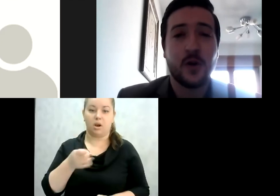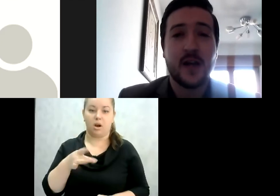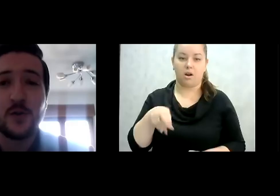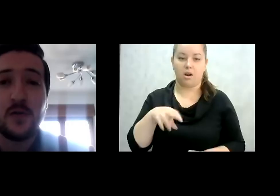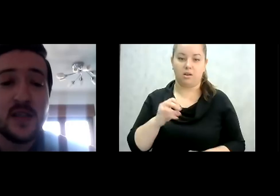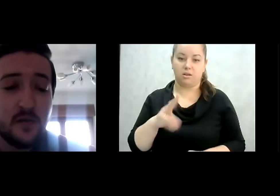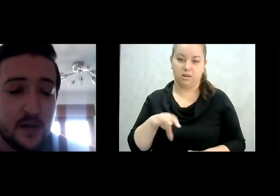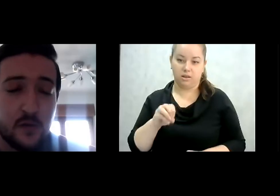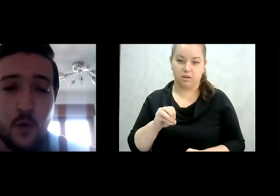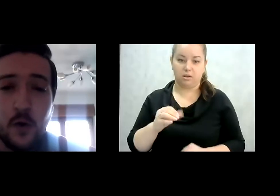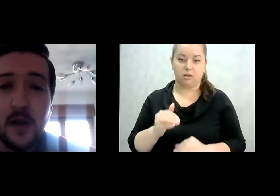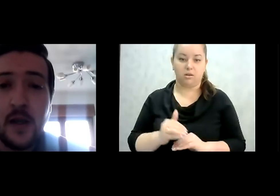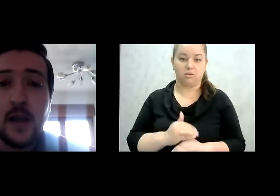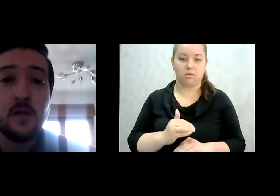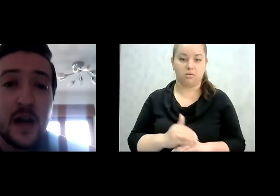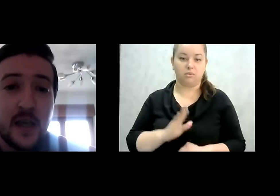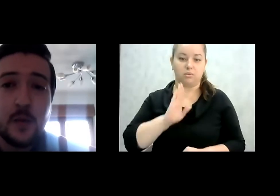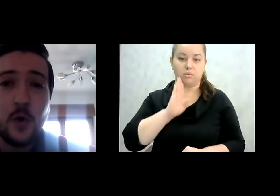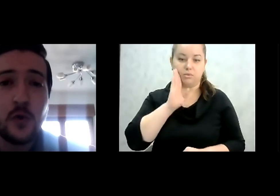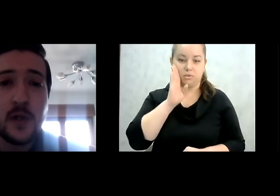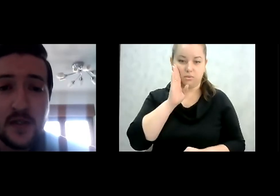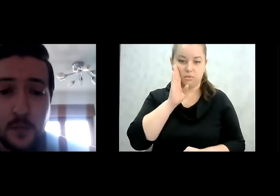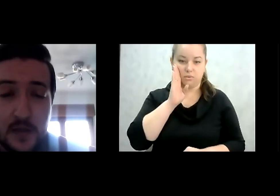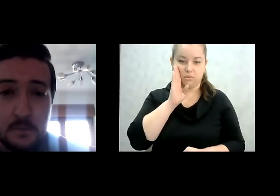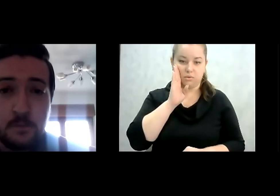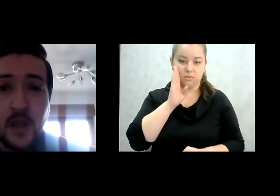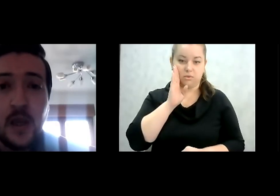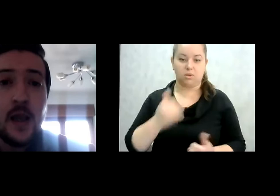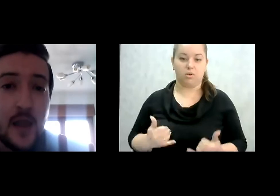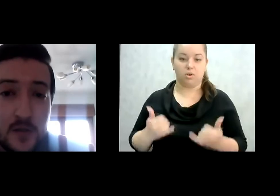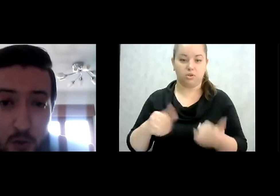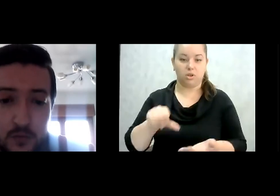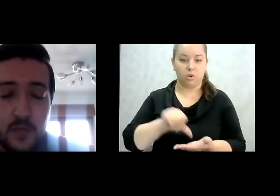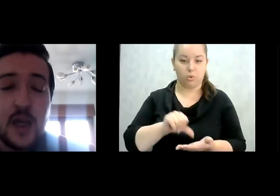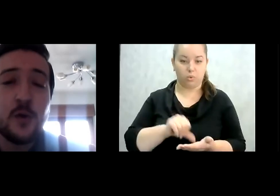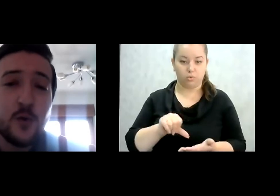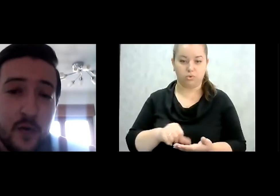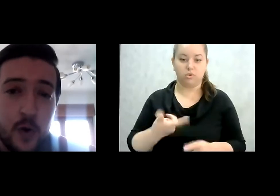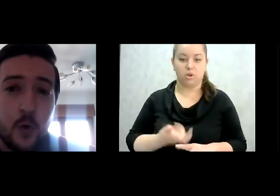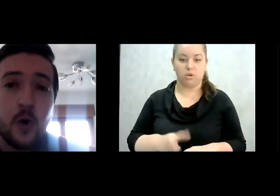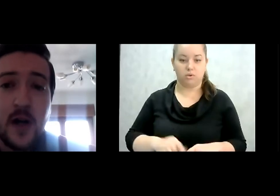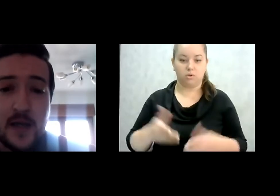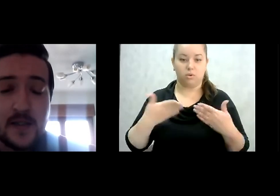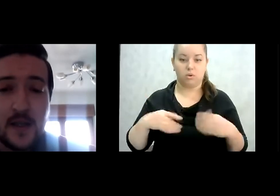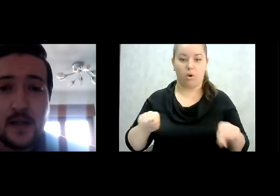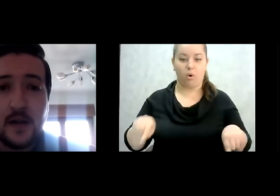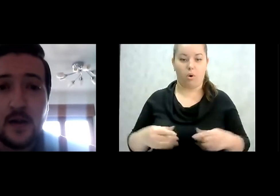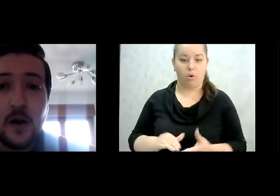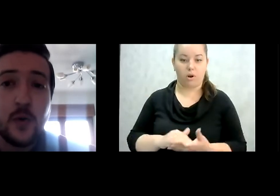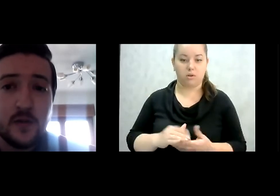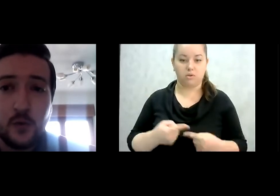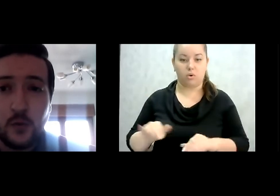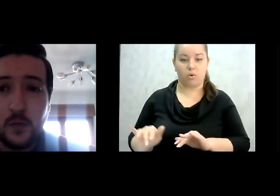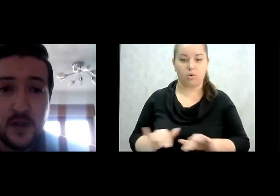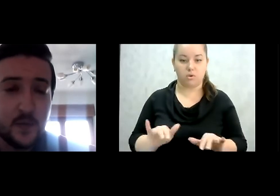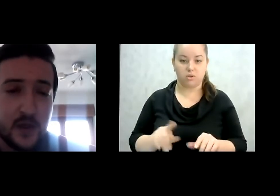the organizers of this event for inviting NMO to participate. And so thank you to everyone who organized and